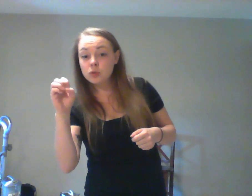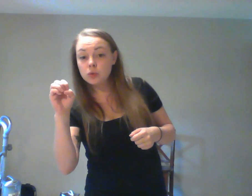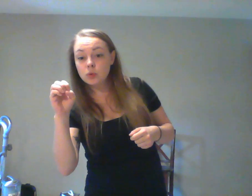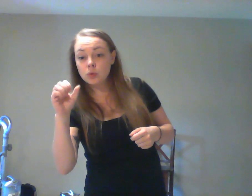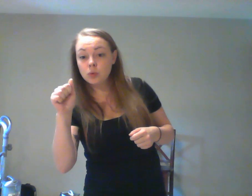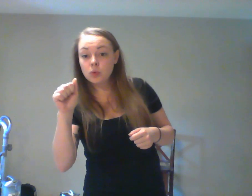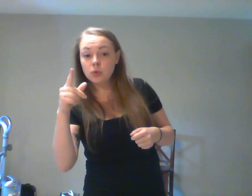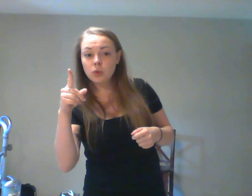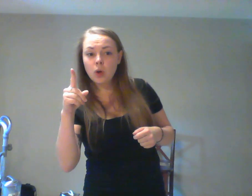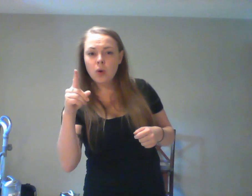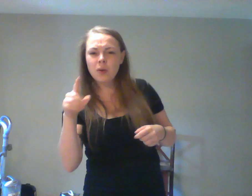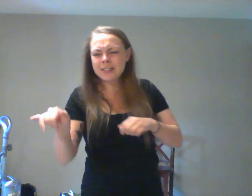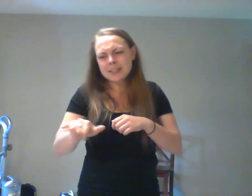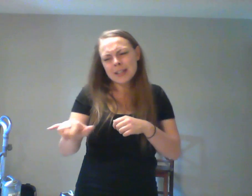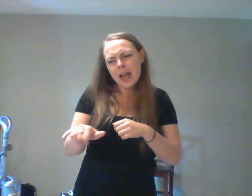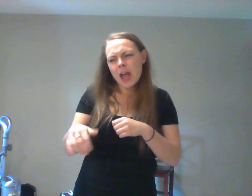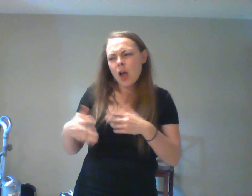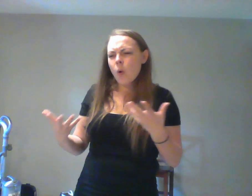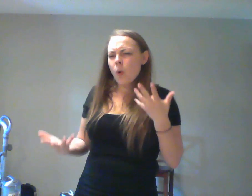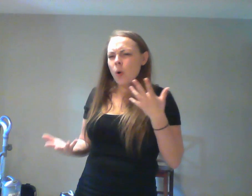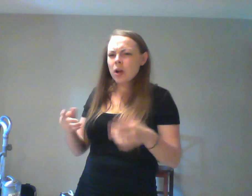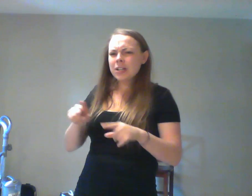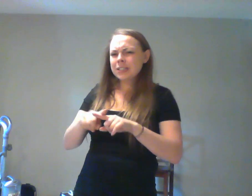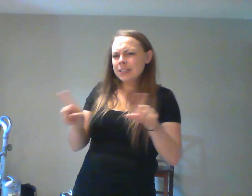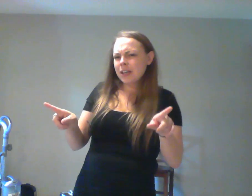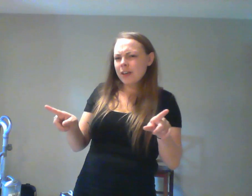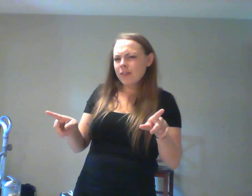far? Did you find anything different about them so far?